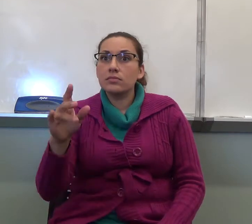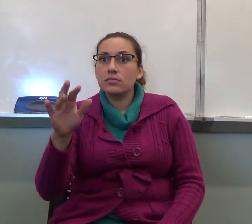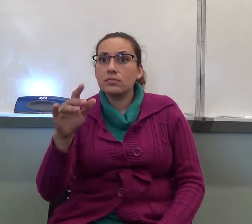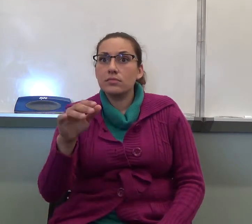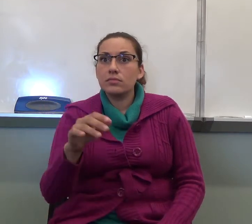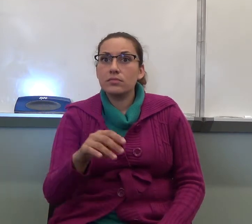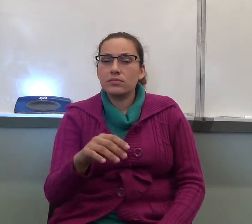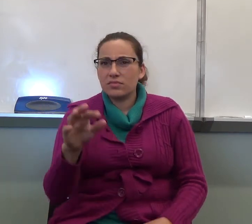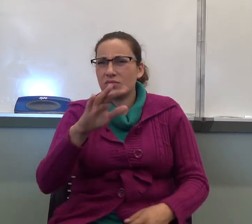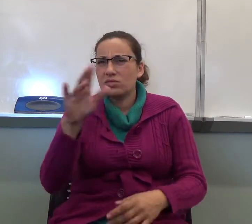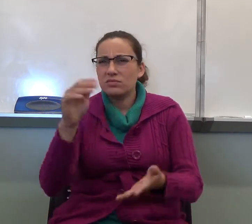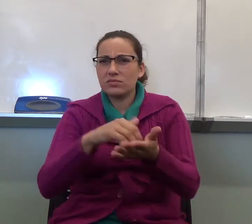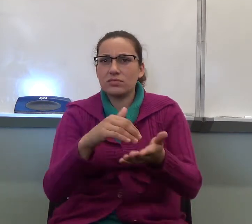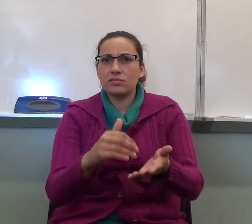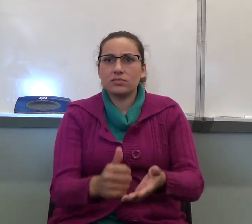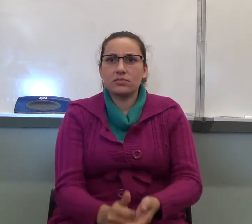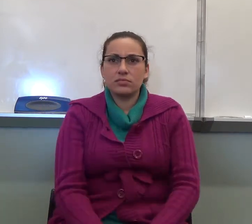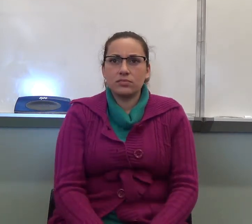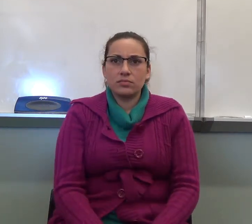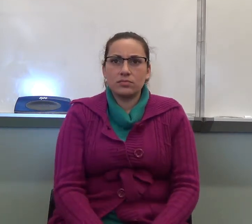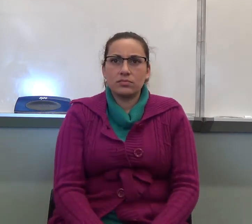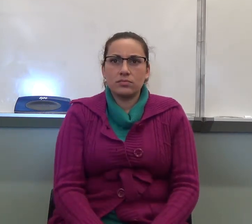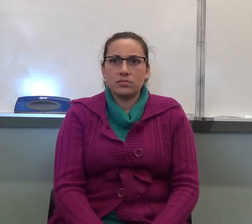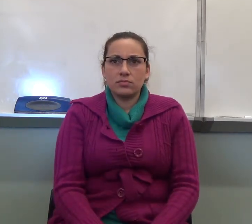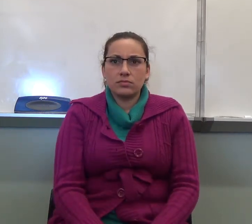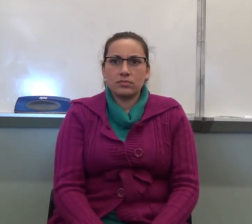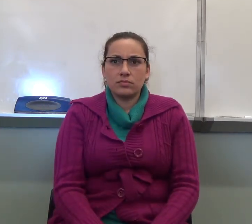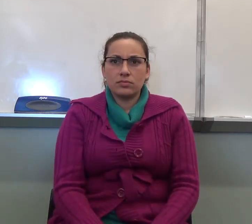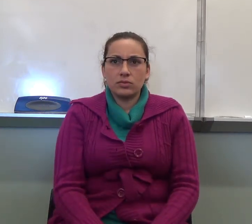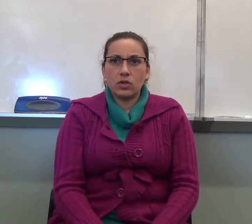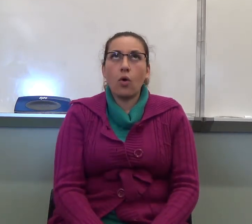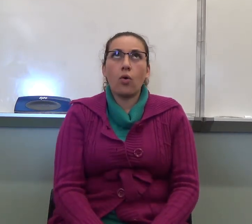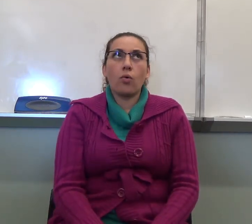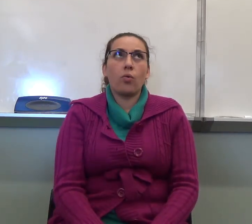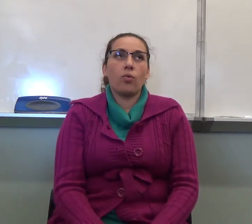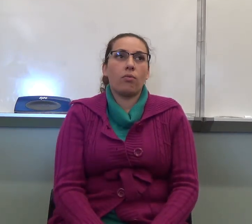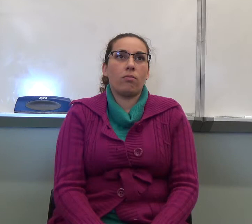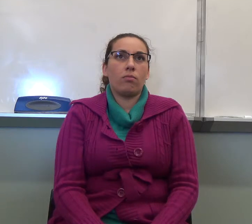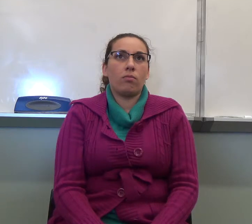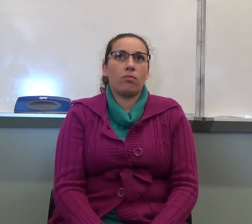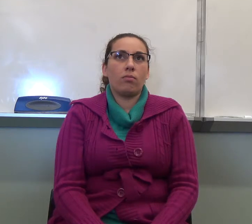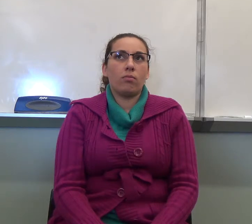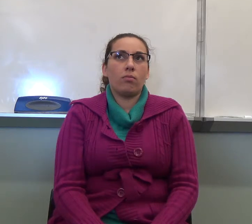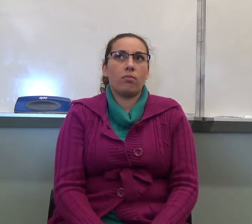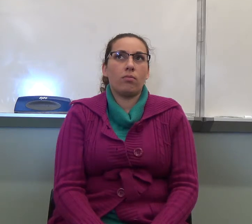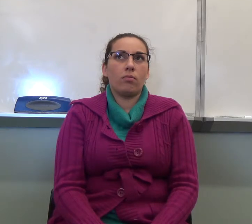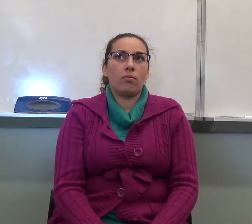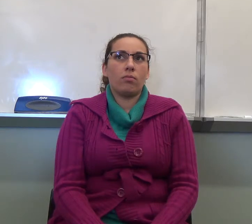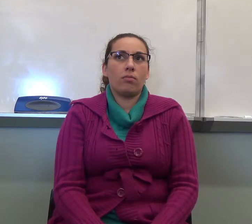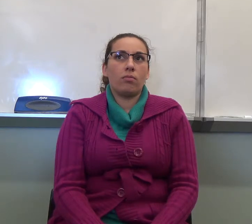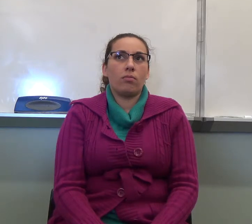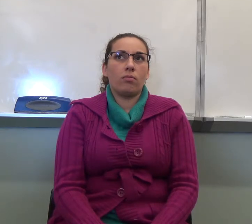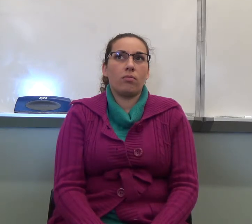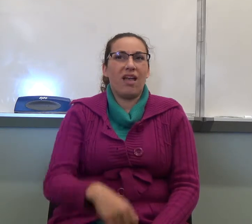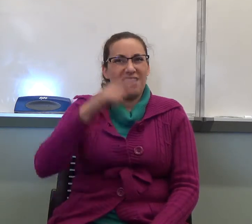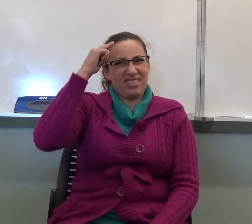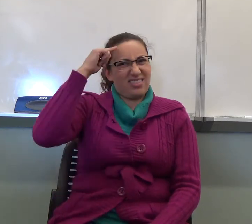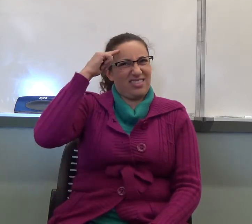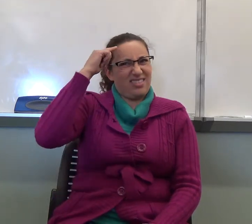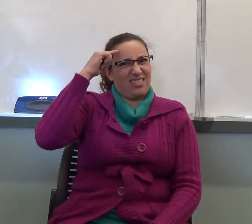number. Well, how many times could that happen? 2, 4, 6. Those are the even ones. So there's